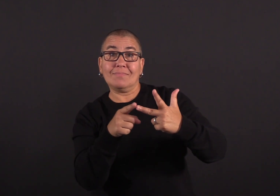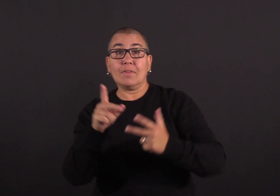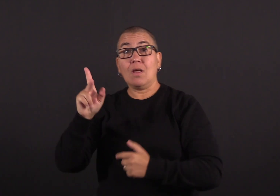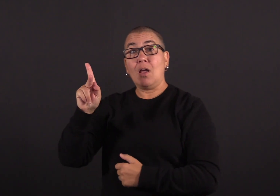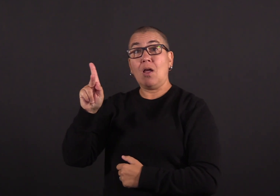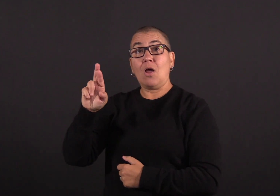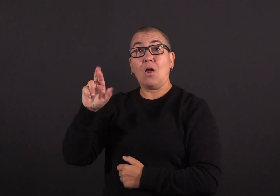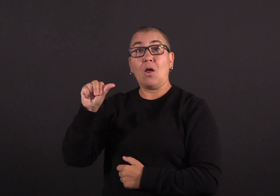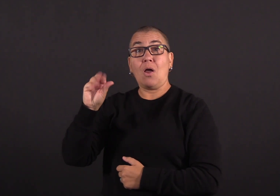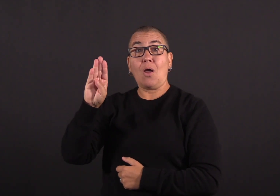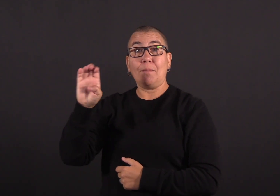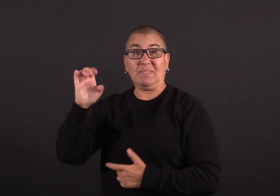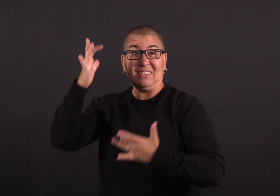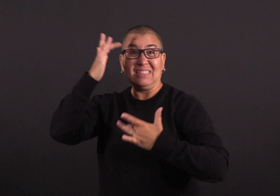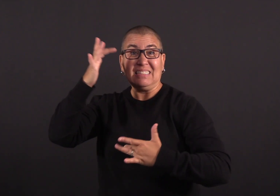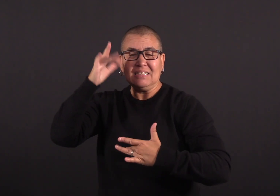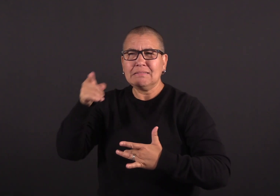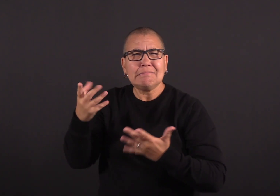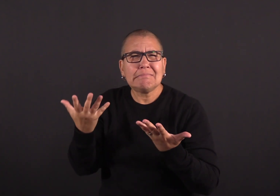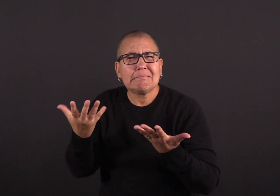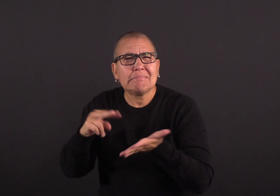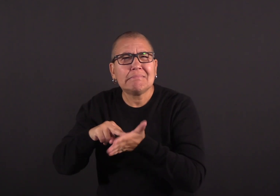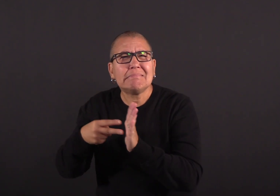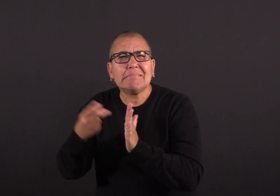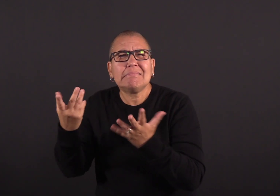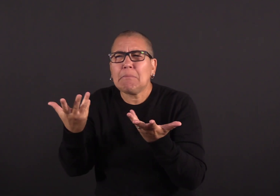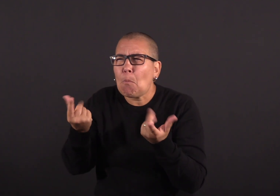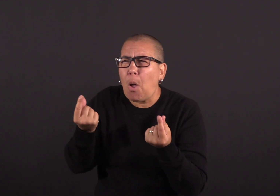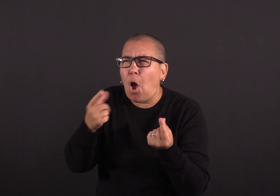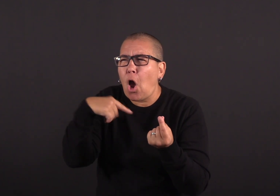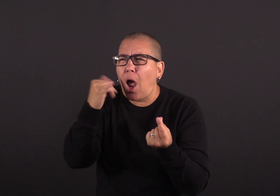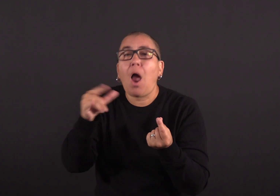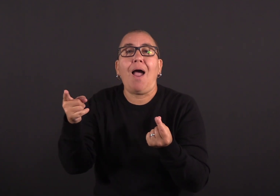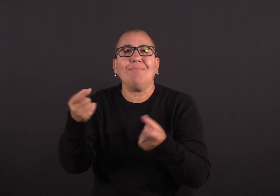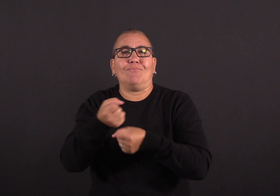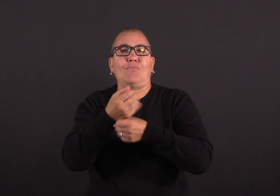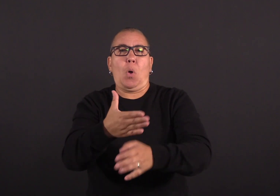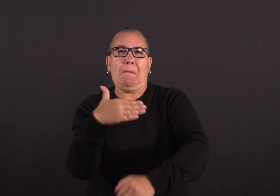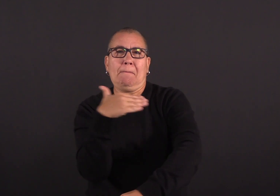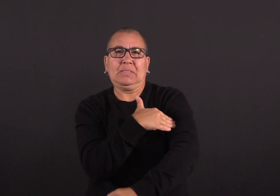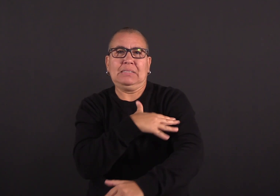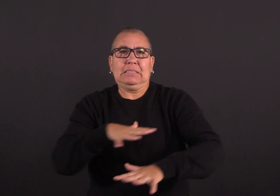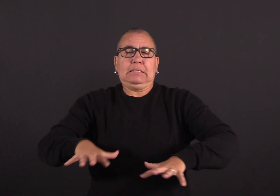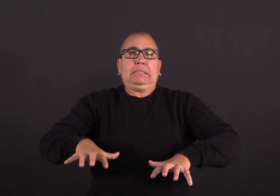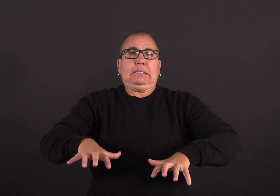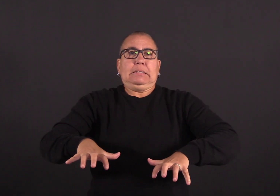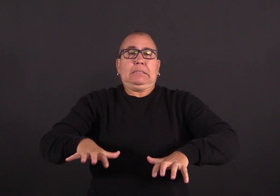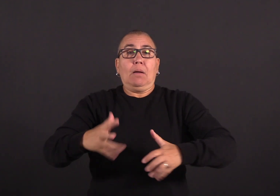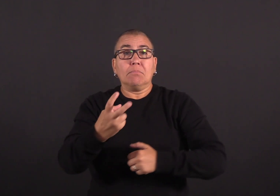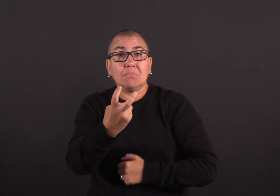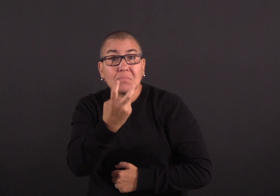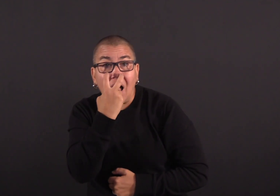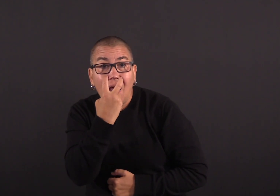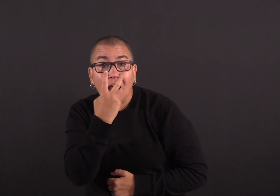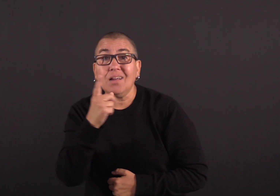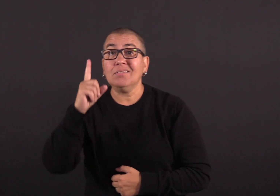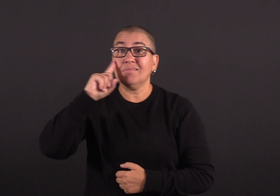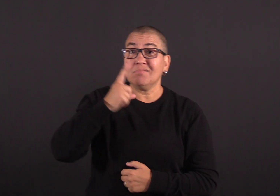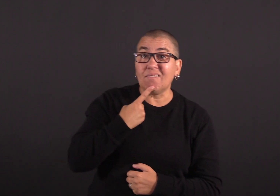Krabbe disease can cause muscle stiffness, blindness, and deafness, and it